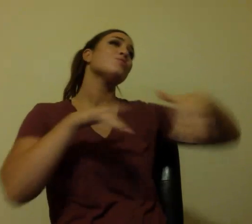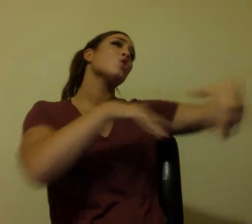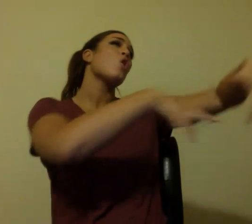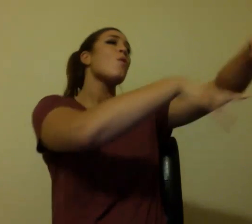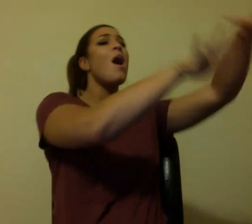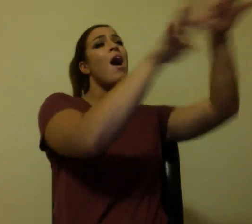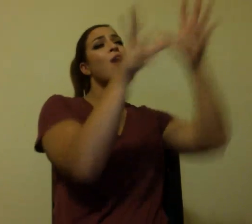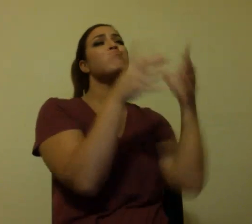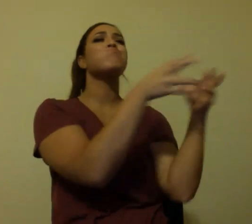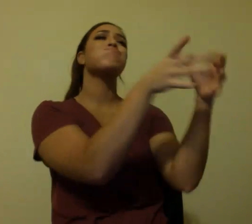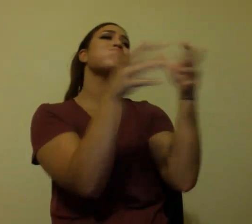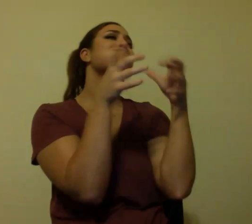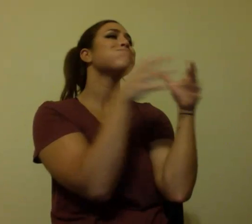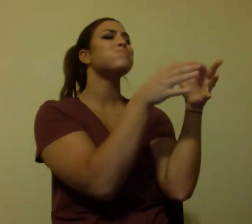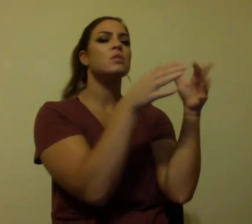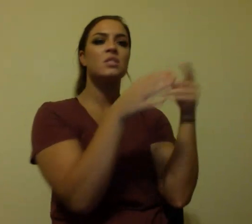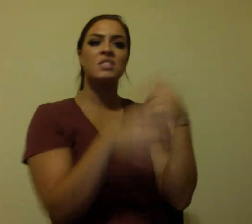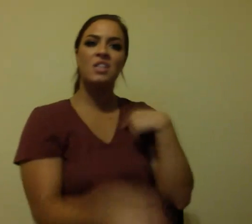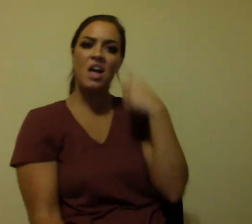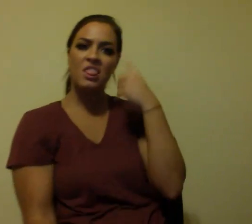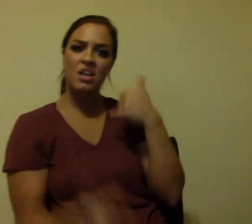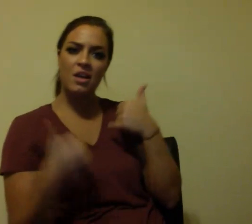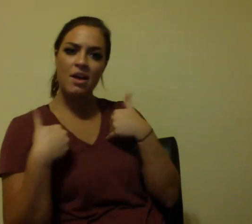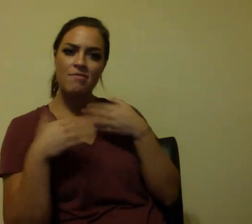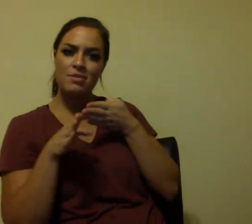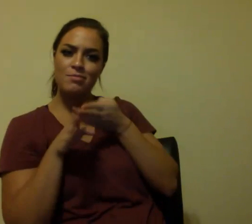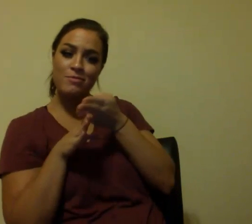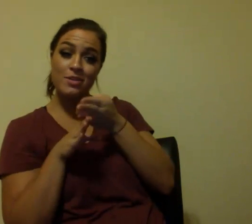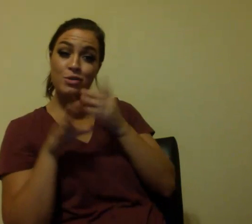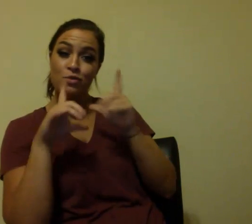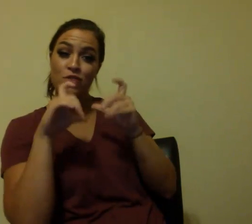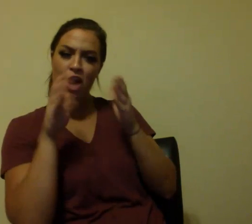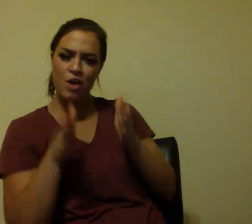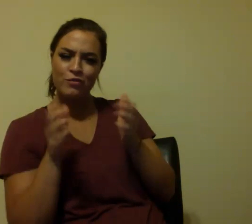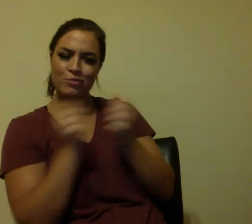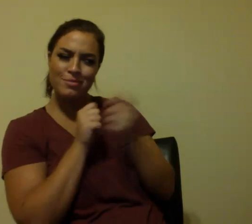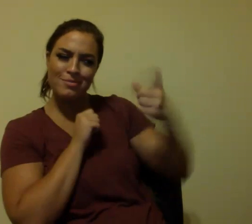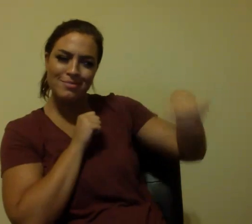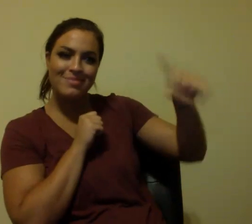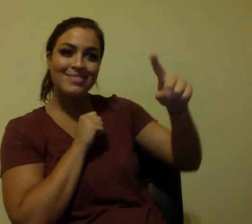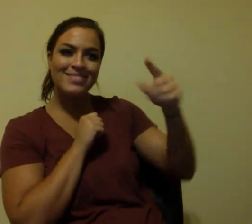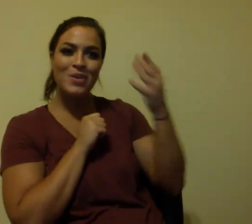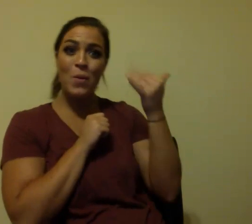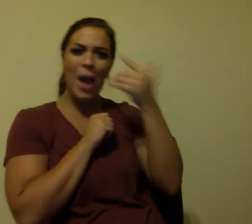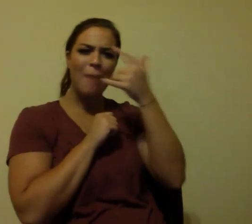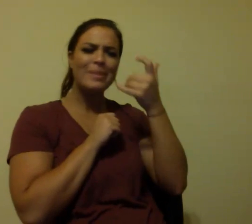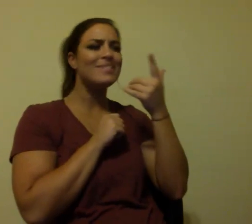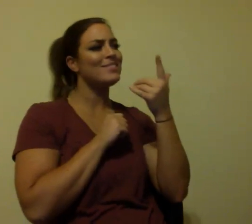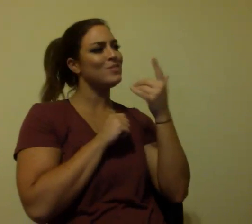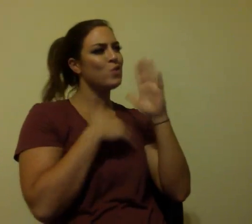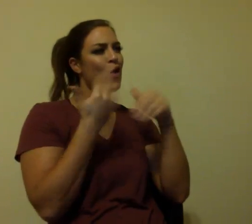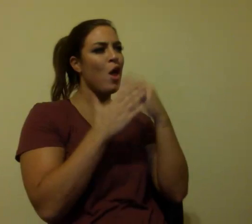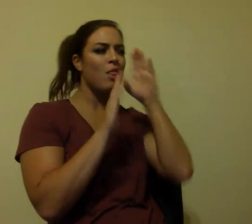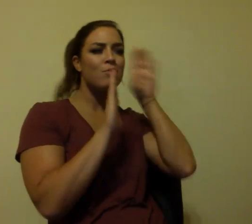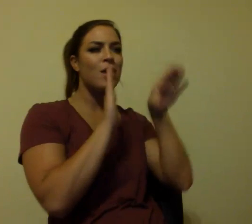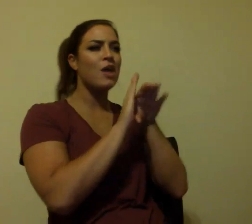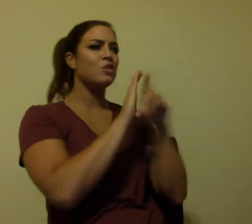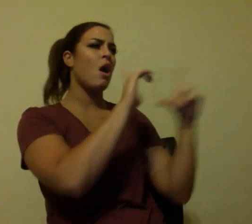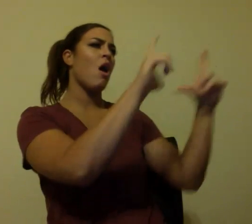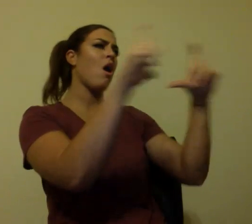they must take a professional photographer along with them, because no matter where they go or what they do, the whole family just looks